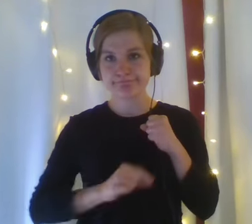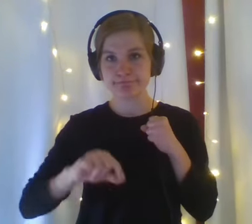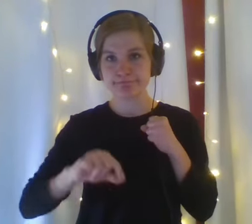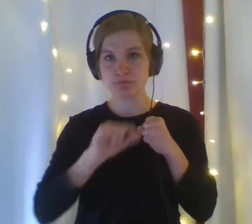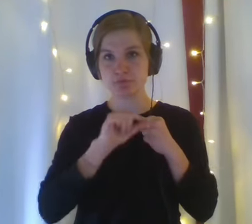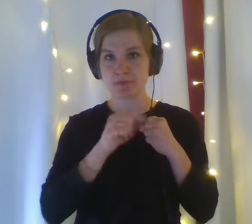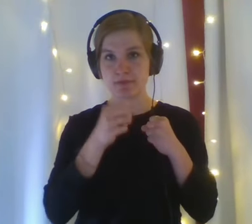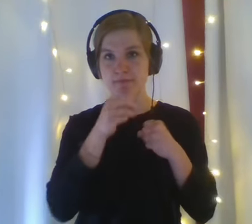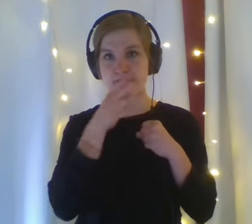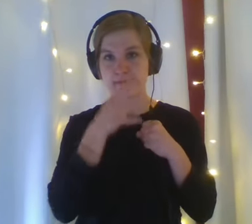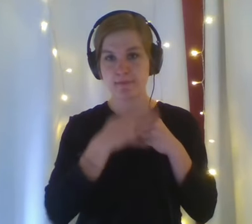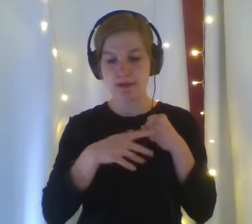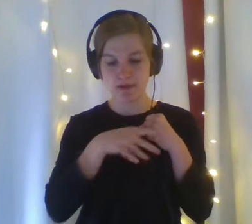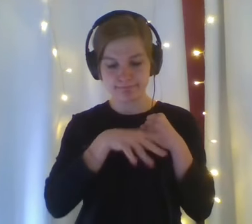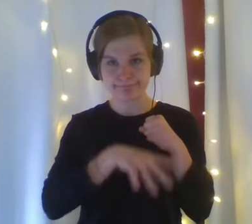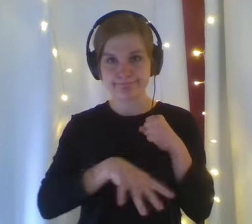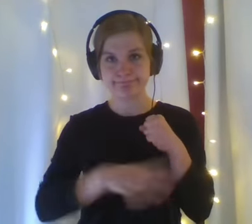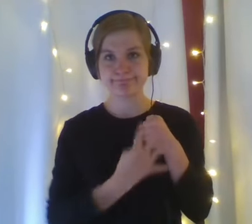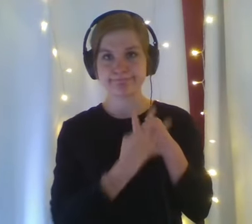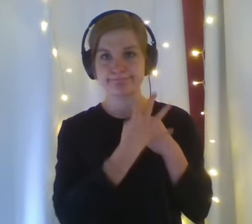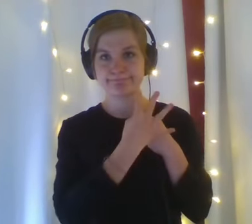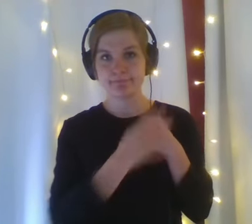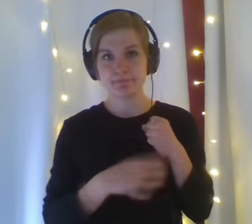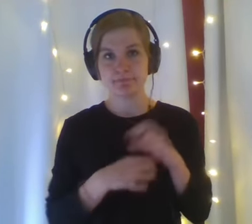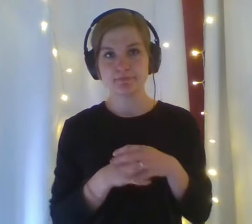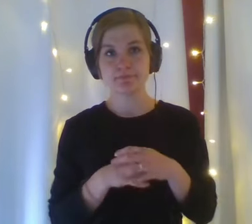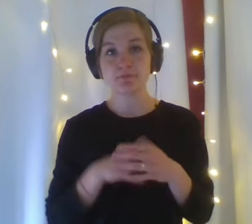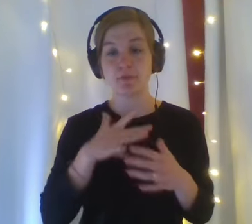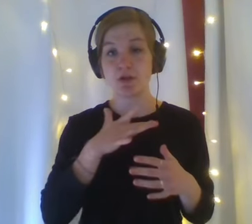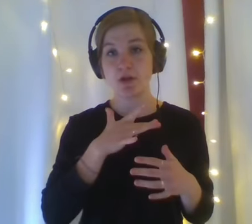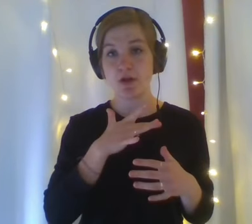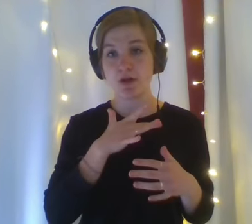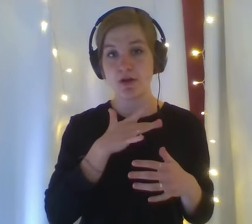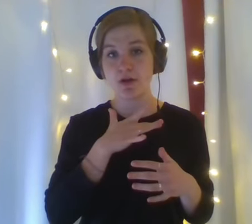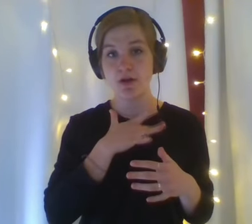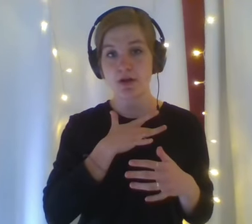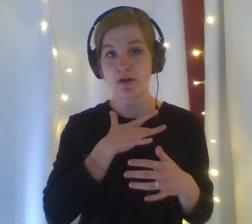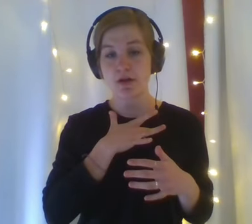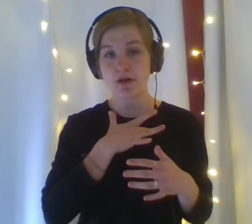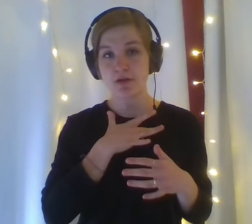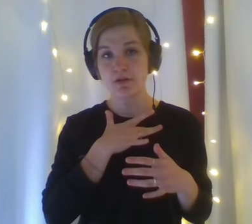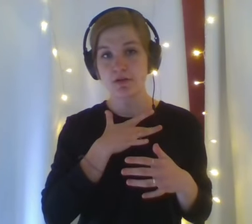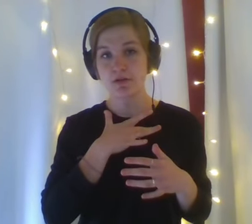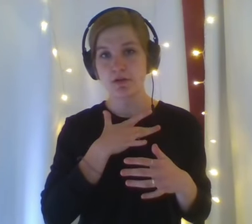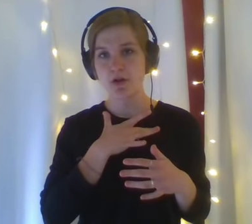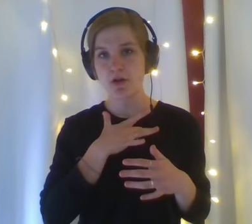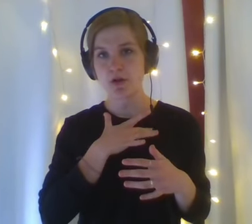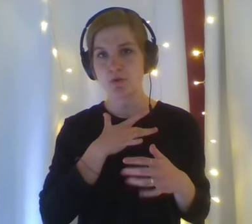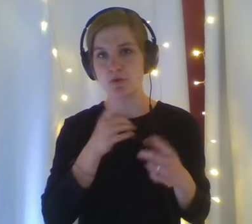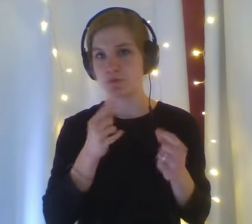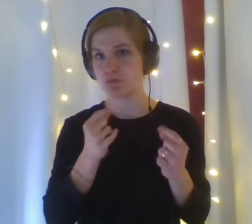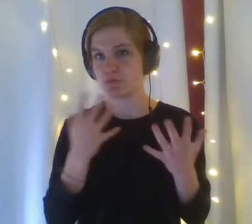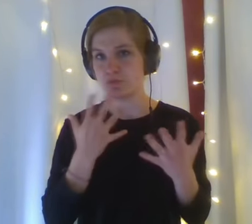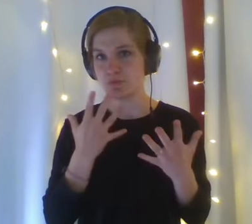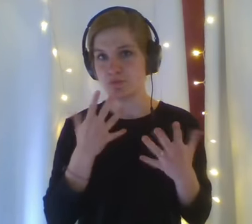towards the heart. Your heart has several special properties. First of all, think of its job. It never gets a